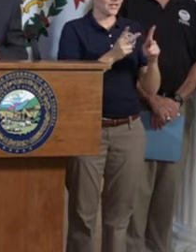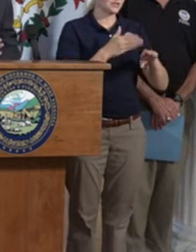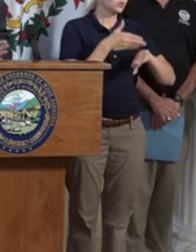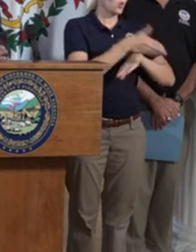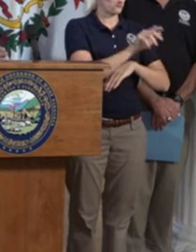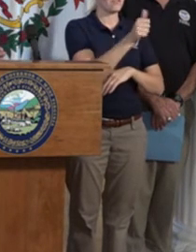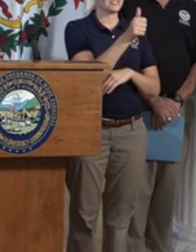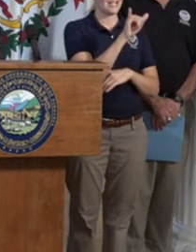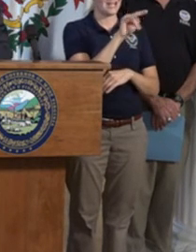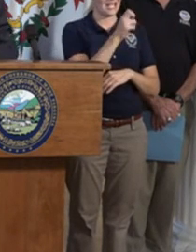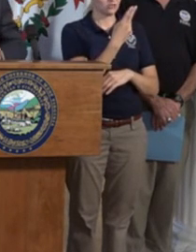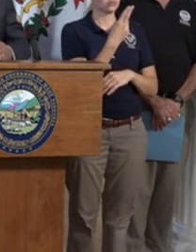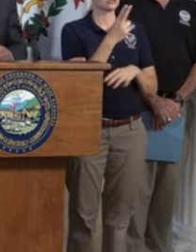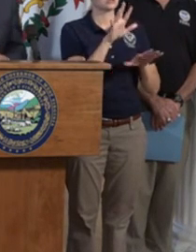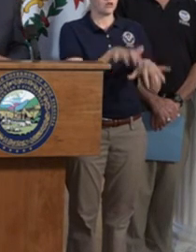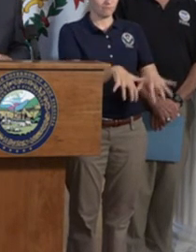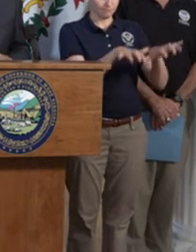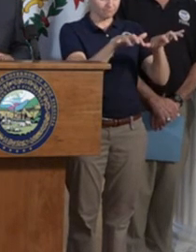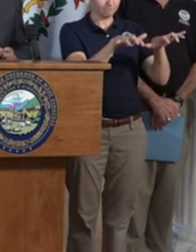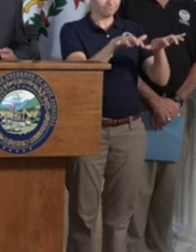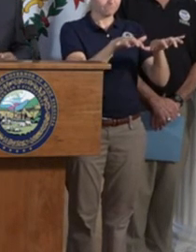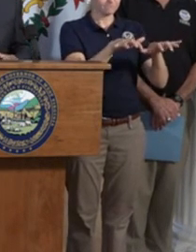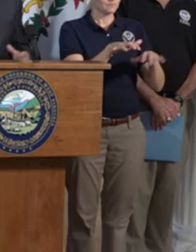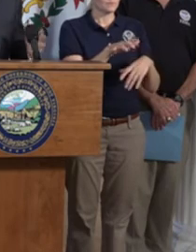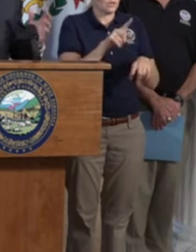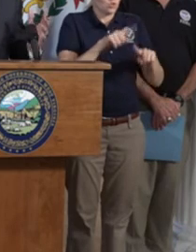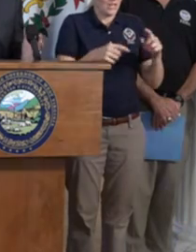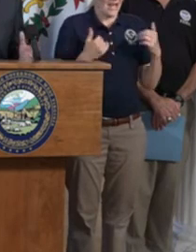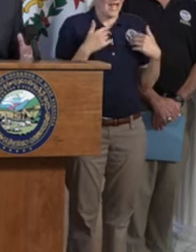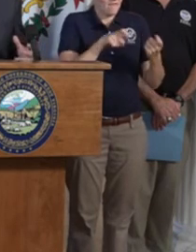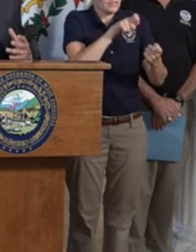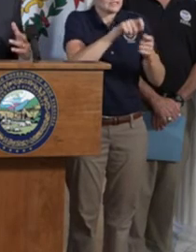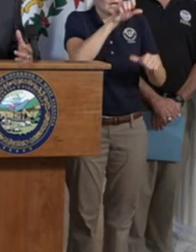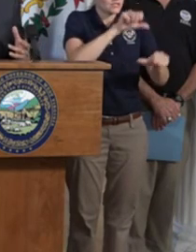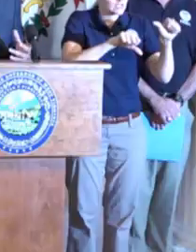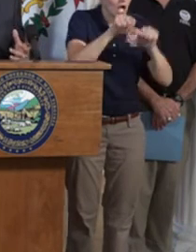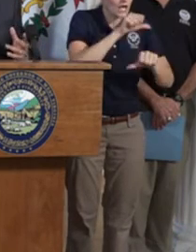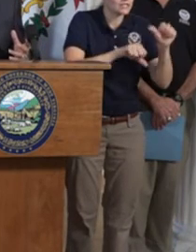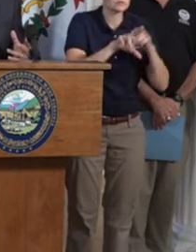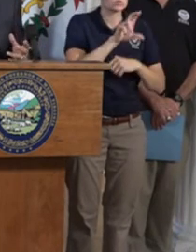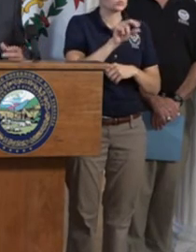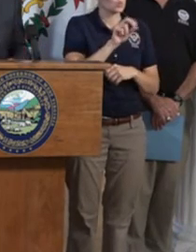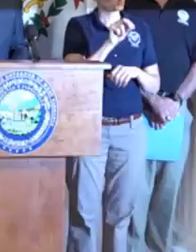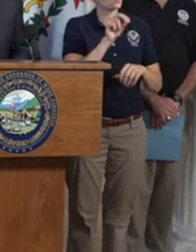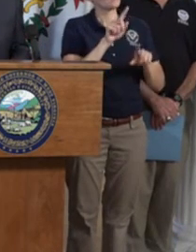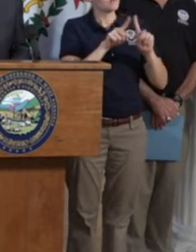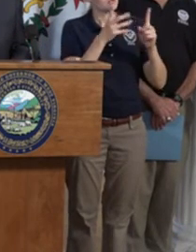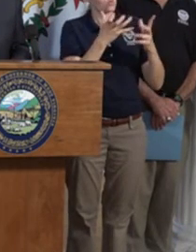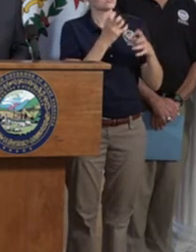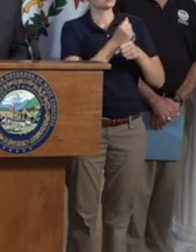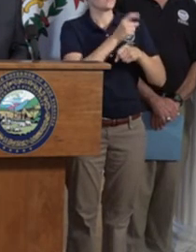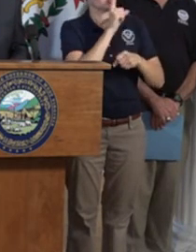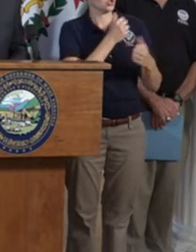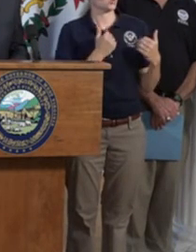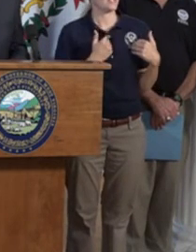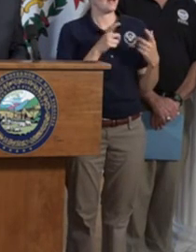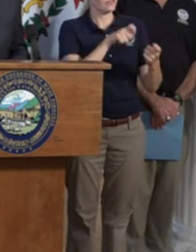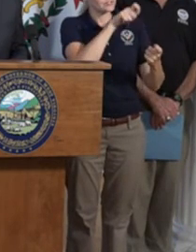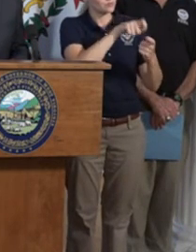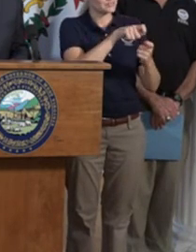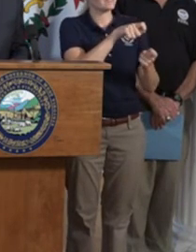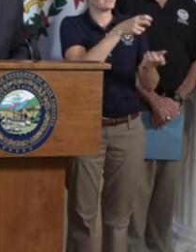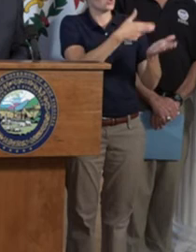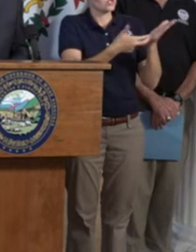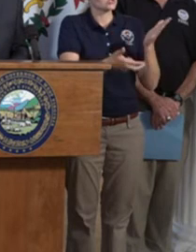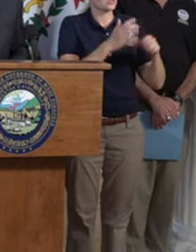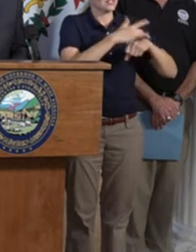not always an exact science, but we try to do what we can to make sure that we got the assets we need to be prepared to respond